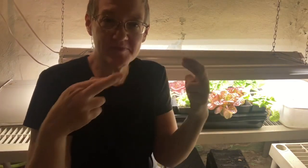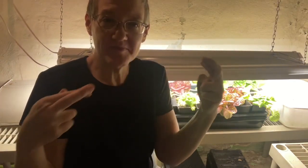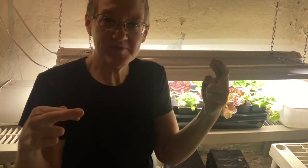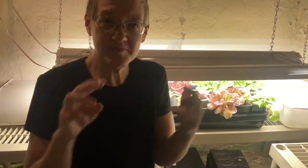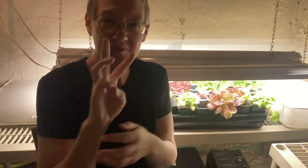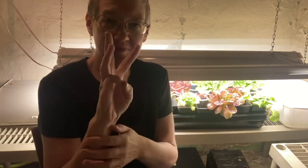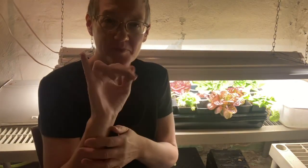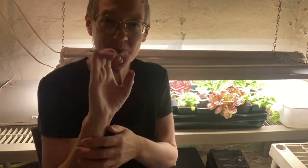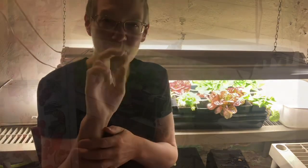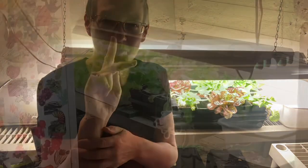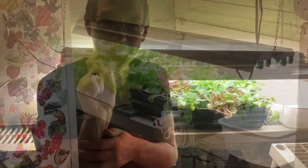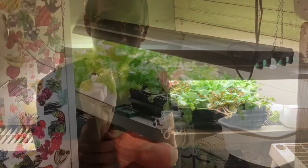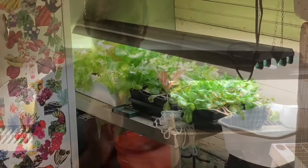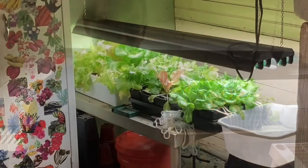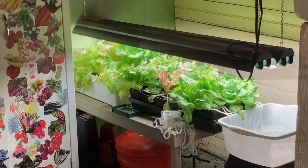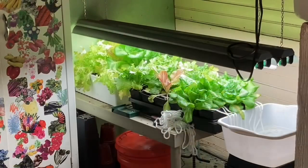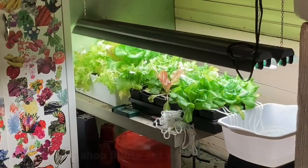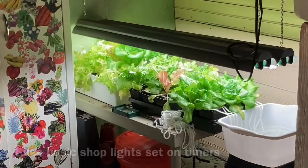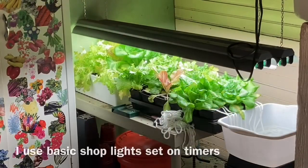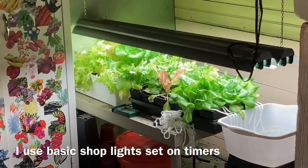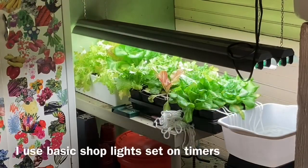the wicking ropes.